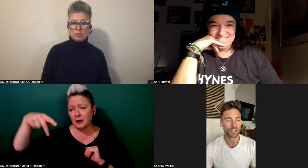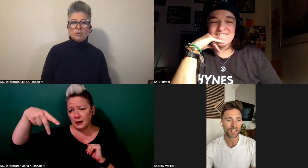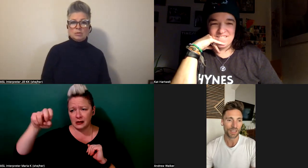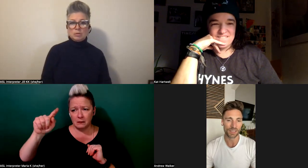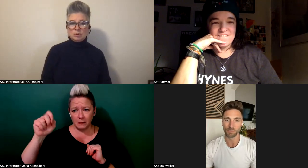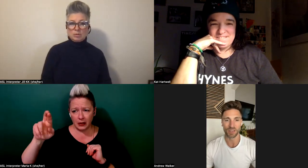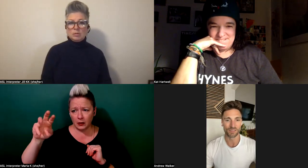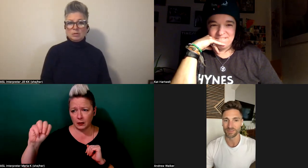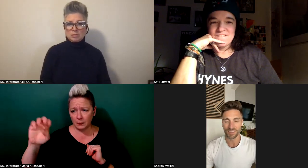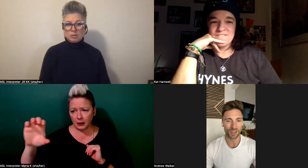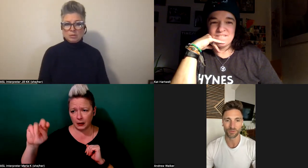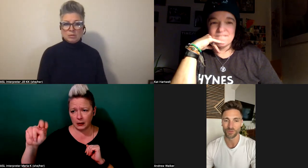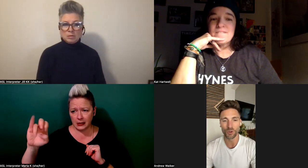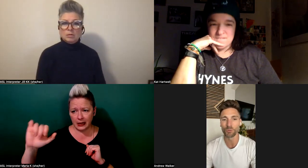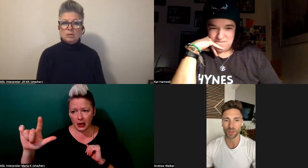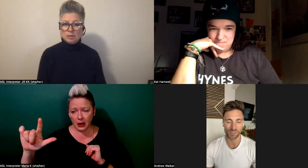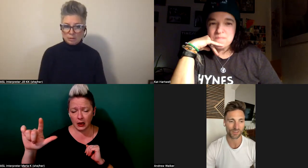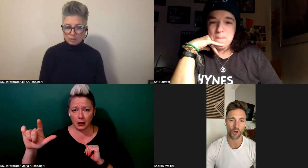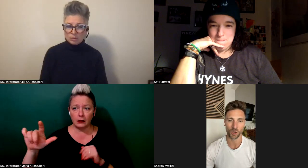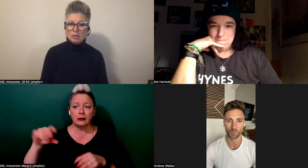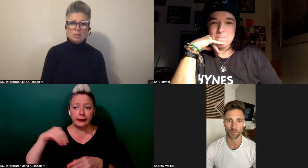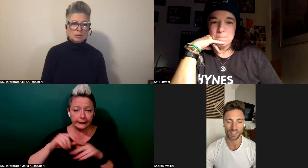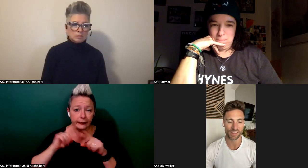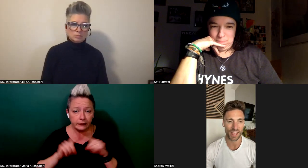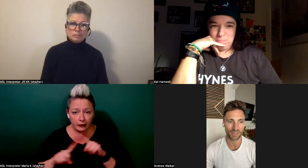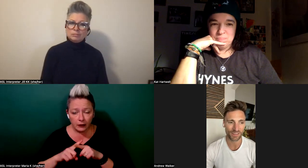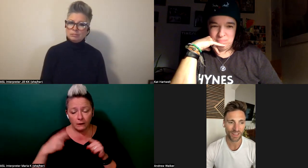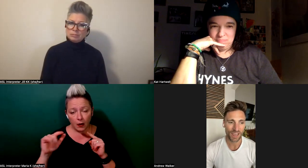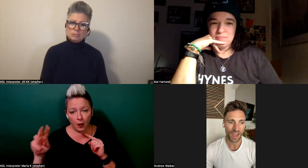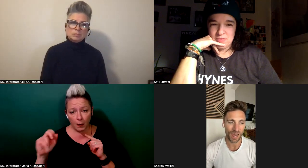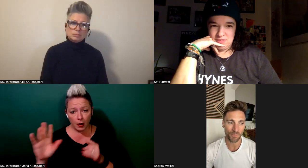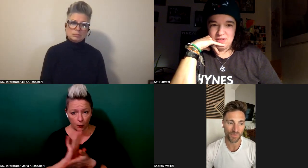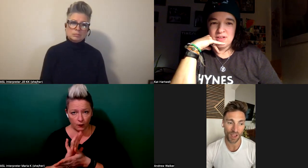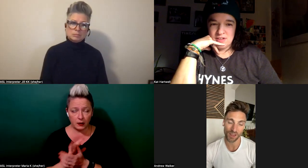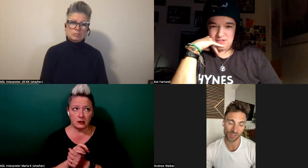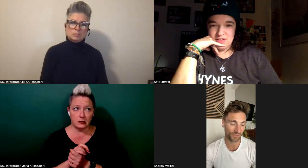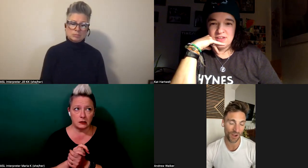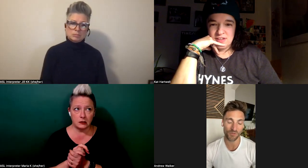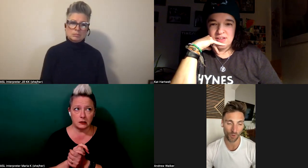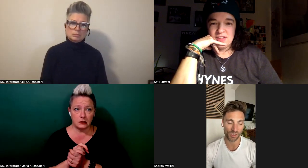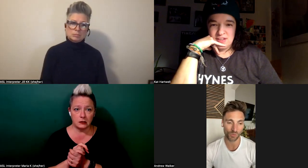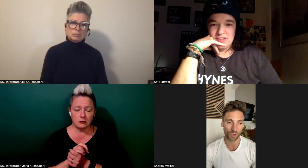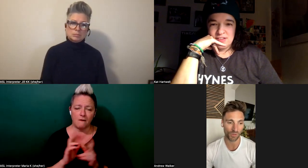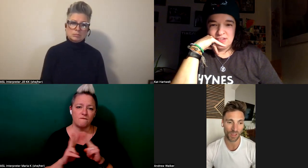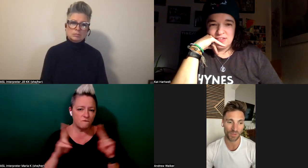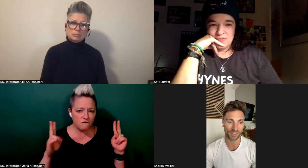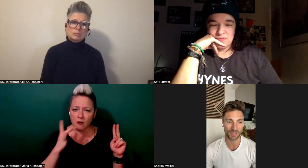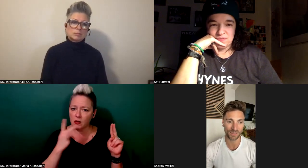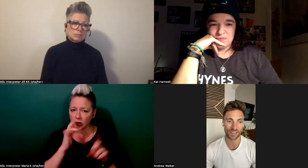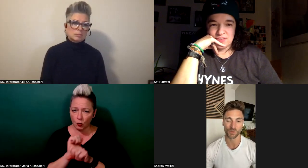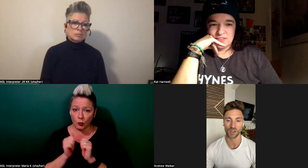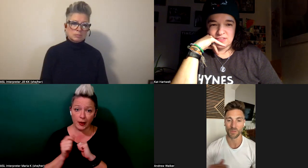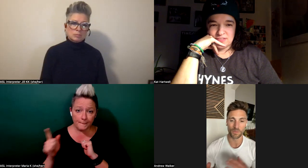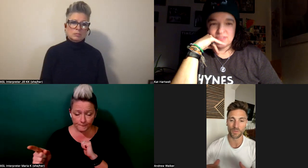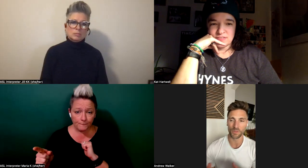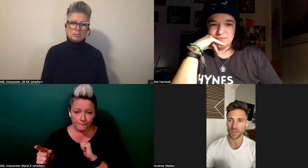McNeil has been in, numerous Hallmark movies, and very fortunate to work with him because I think that